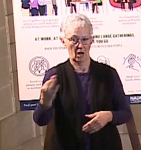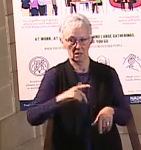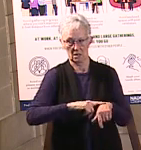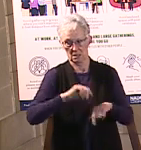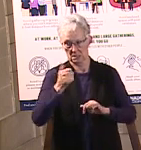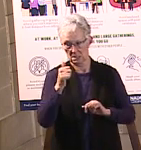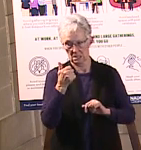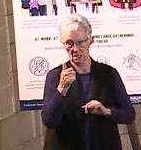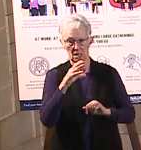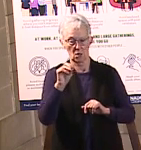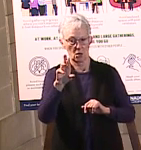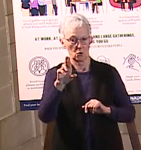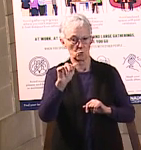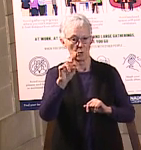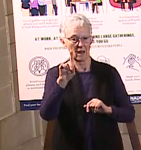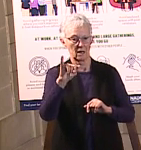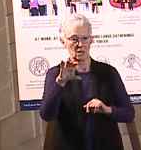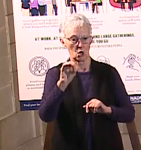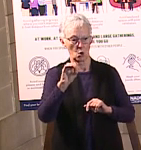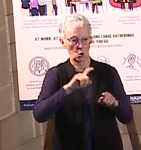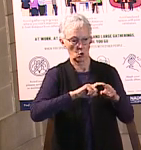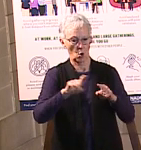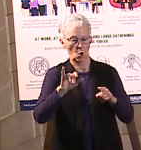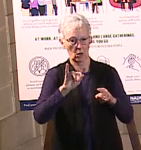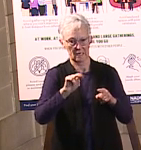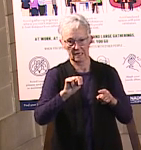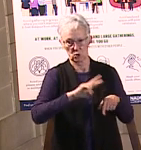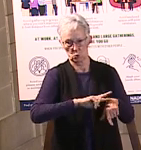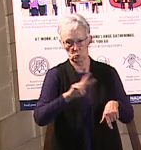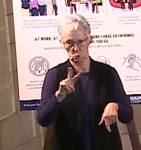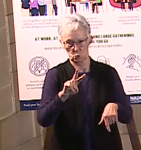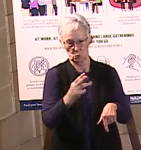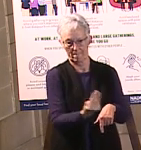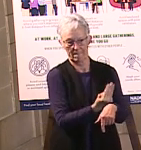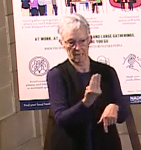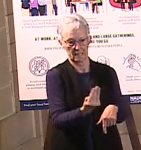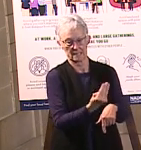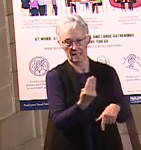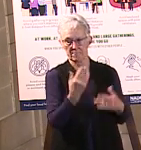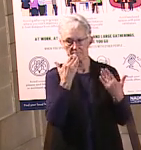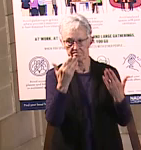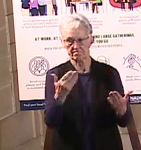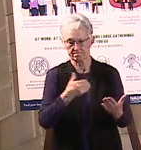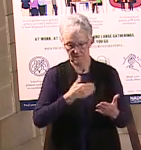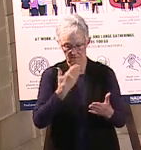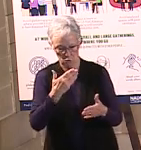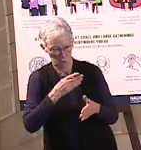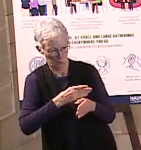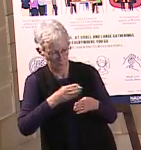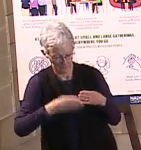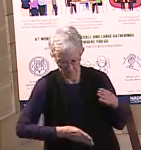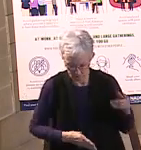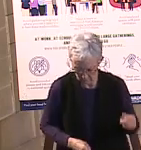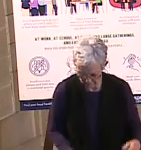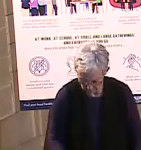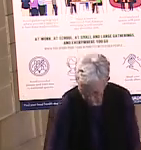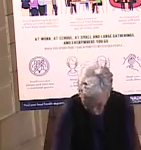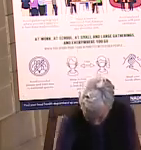show at 2 p.m. Central Time. So we'll talk to you all next week. Everybody have a good weekend. Thank you, Francis.